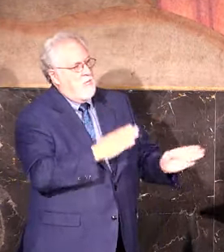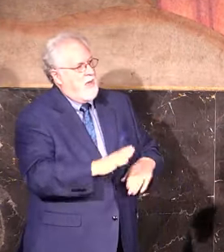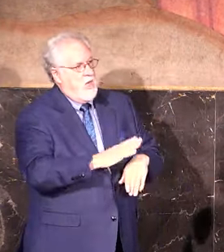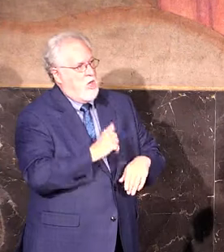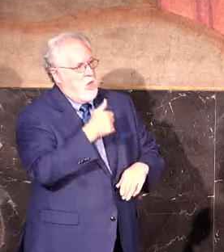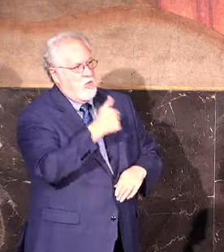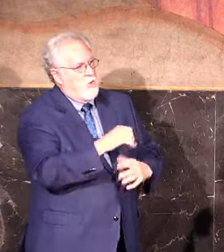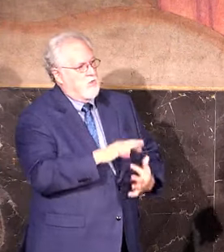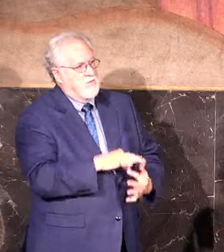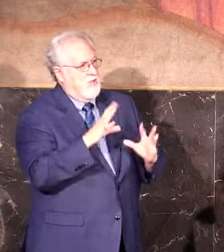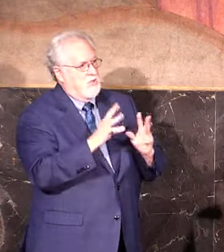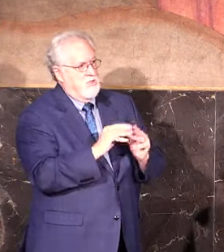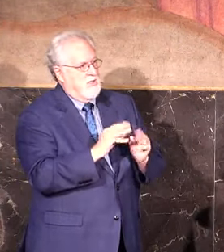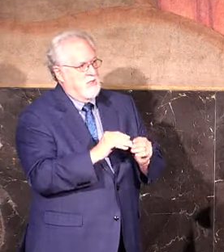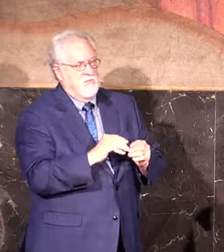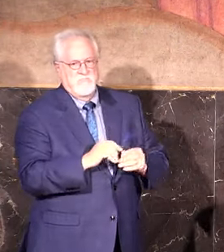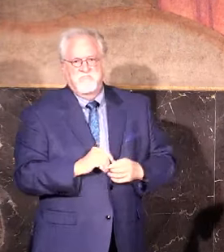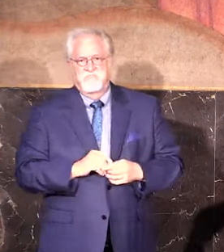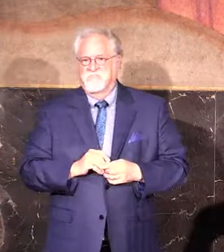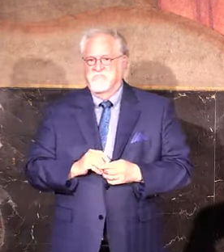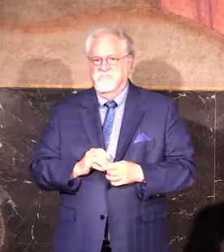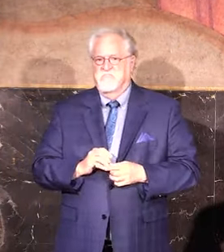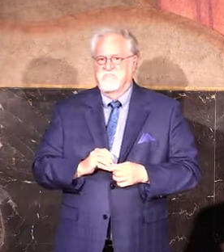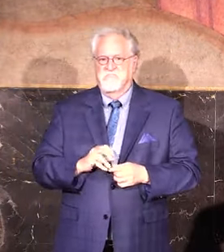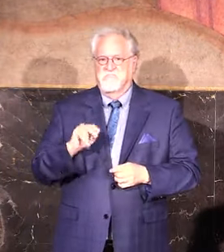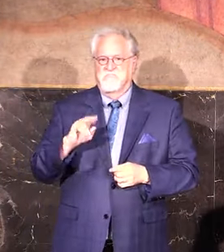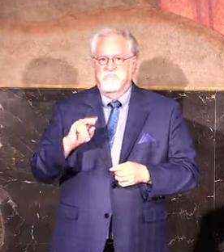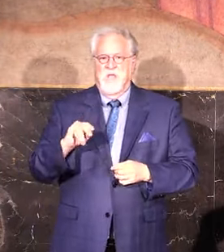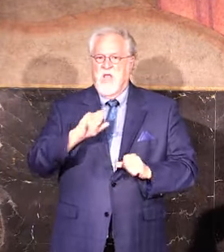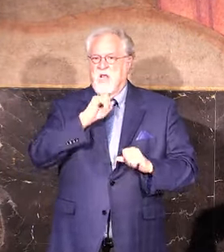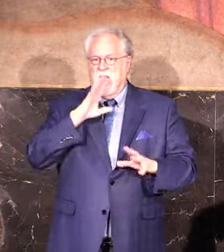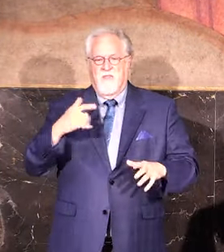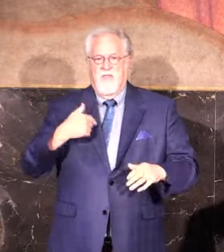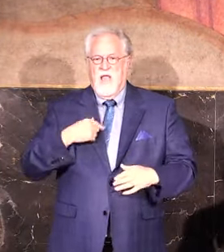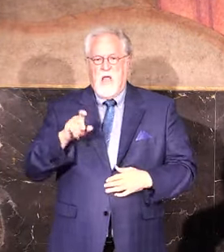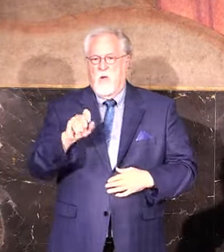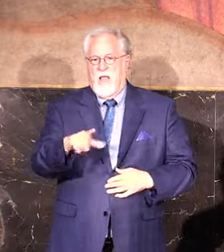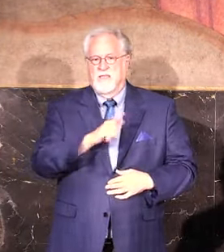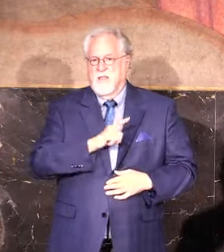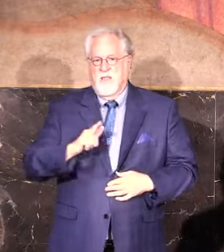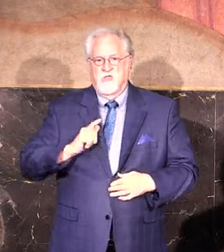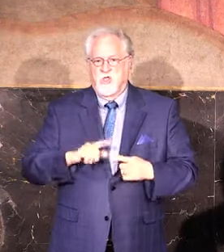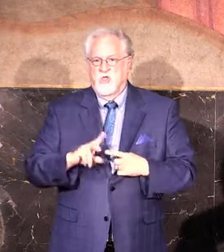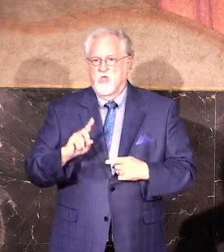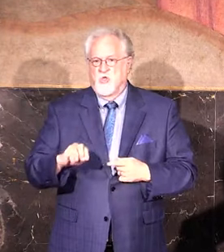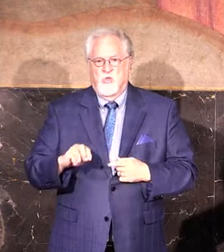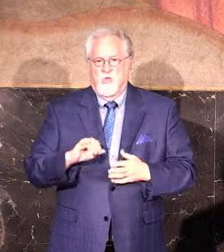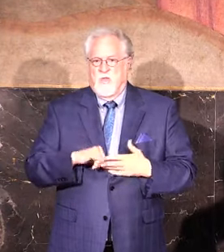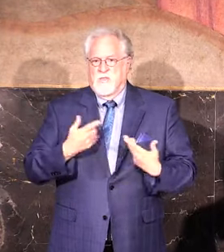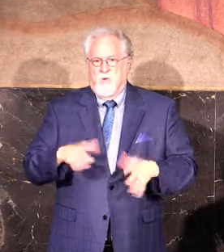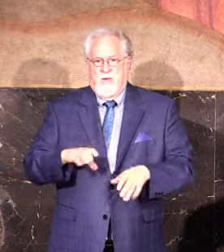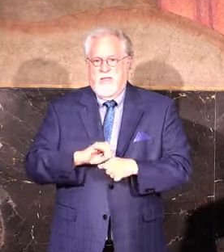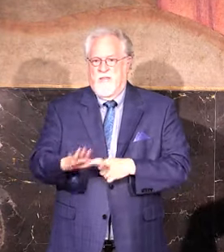own special session? No. No, there's nothing that I would ask the legislature to do that isn't in their